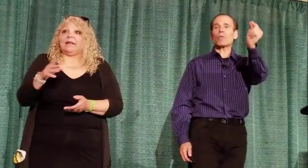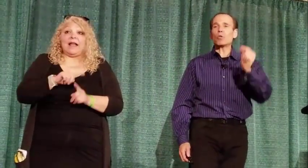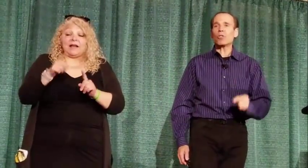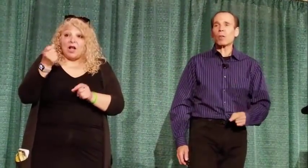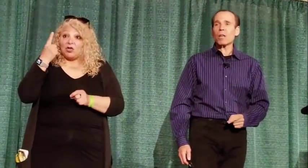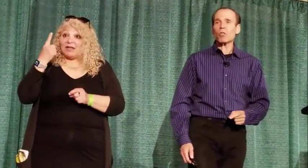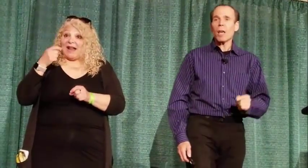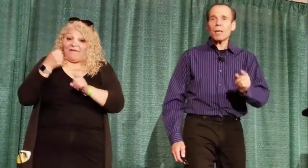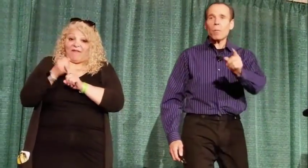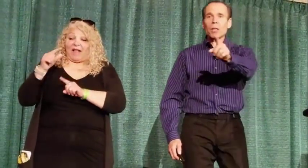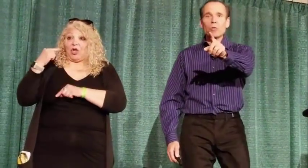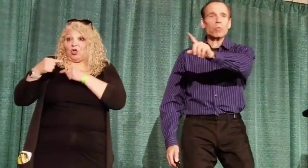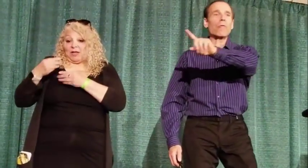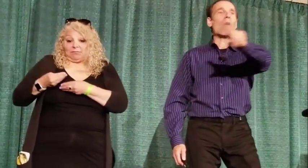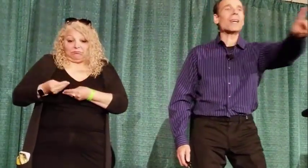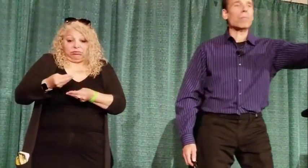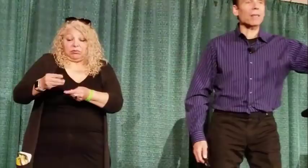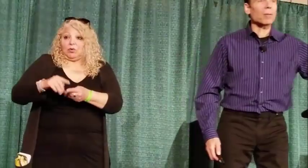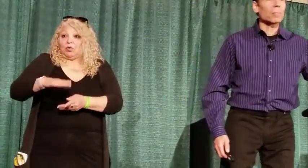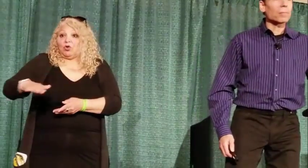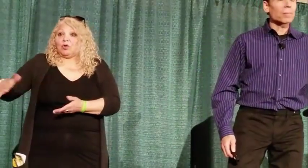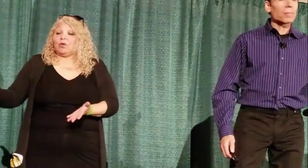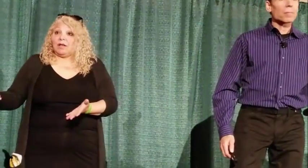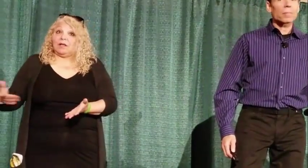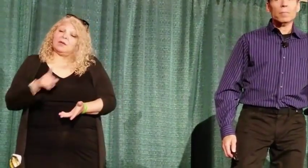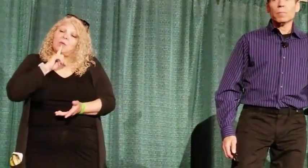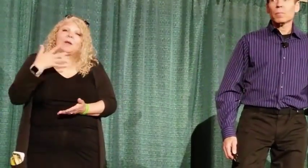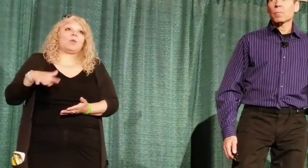pass on to future generations, even when you eat these foods before you got pregnant.